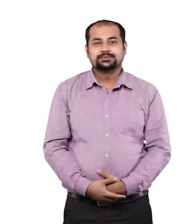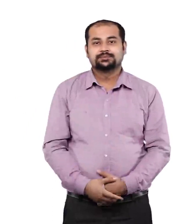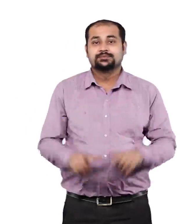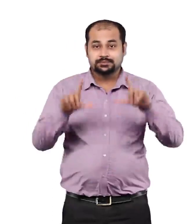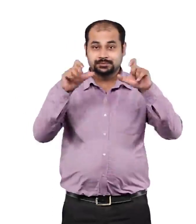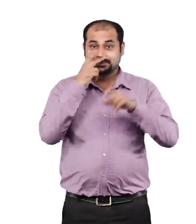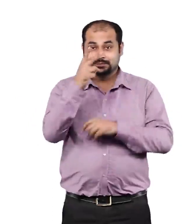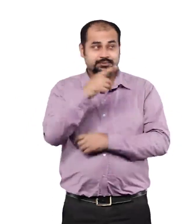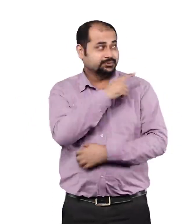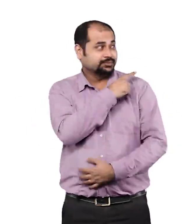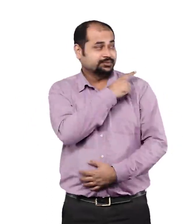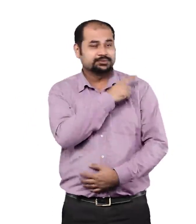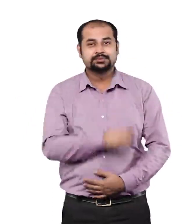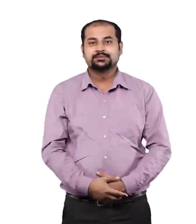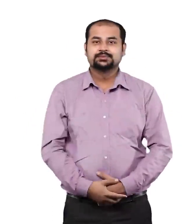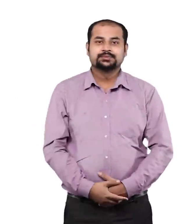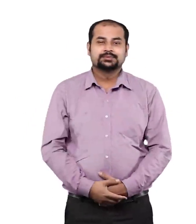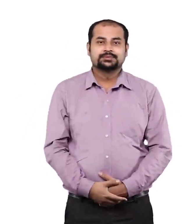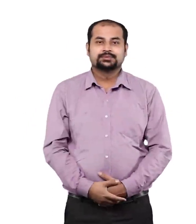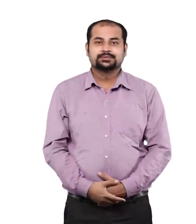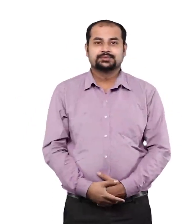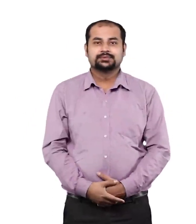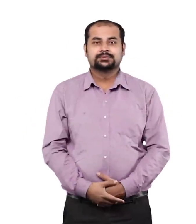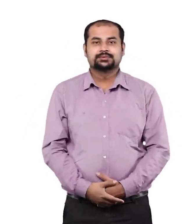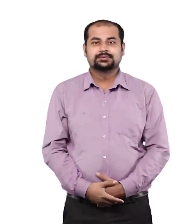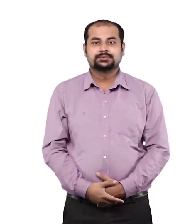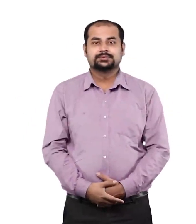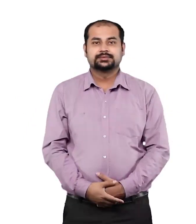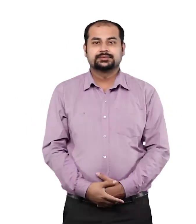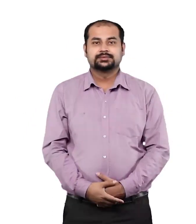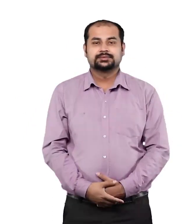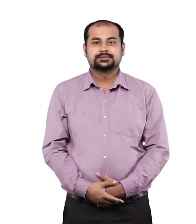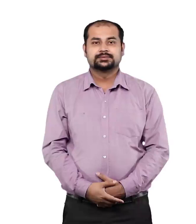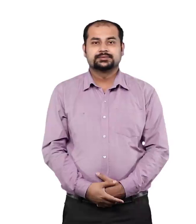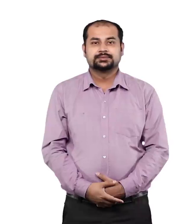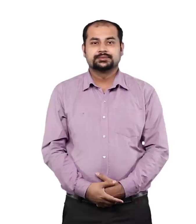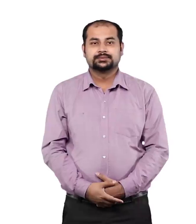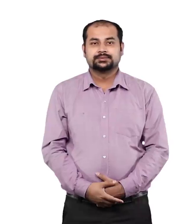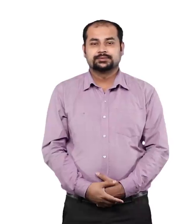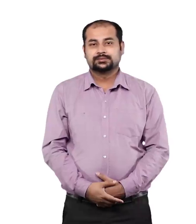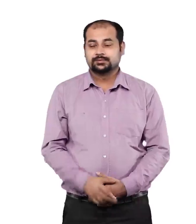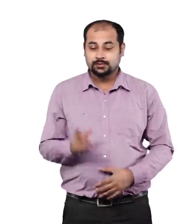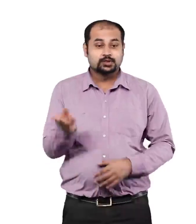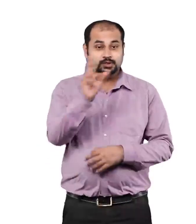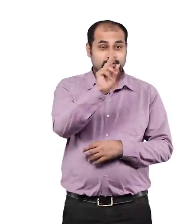The picture 1 shows Sanju measuring his face with his handspan. In picture